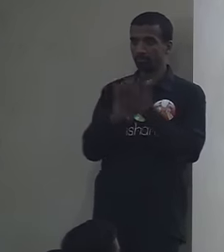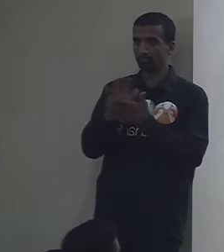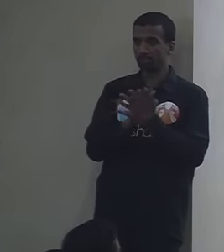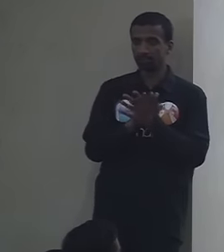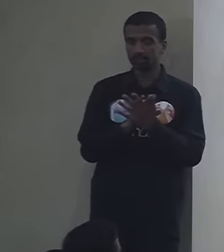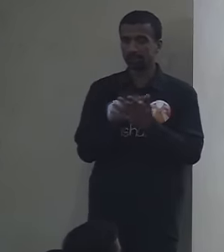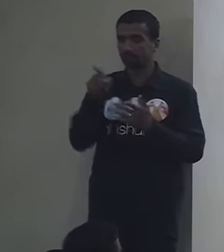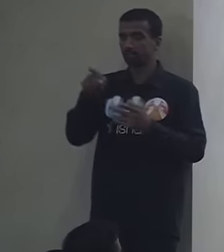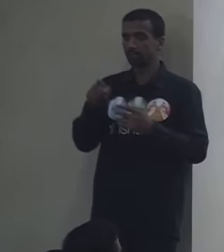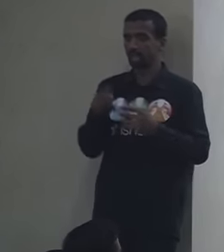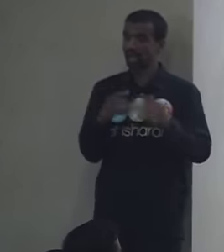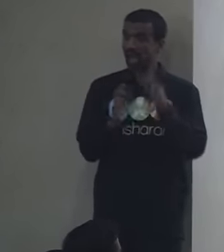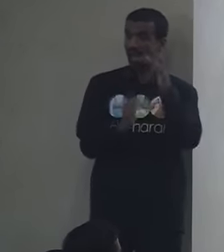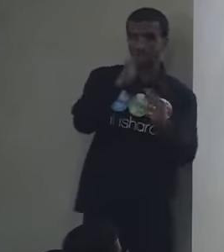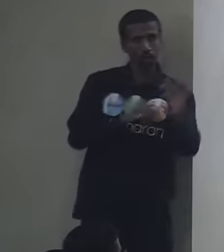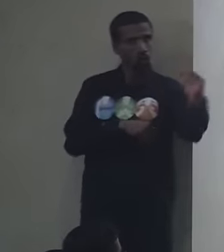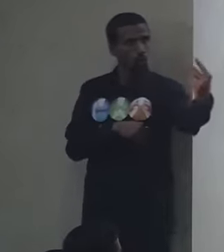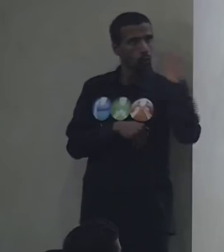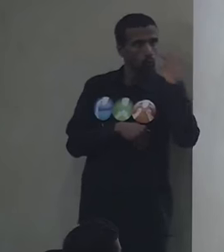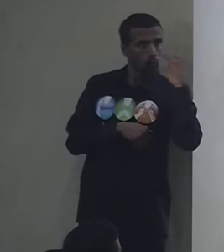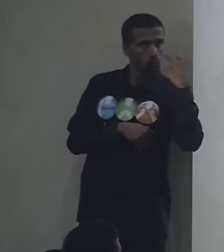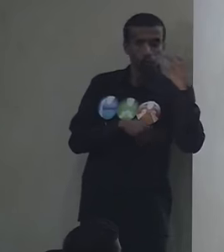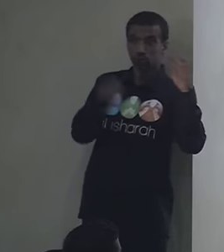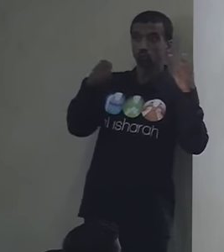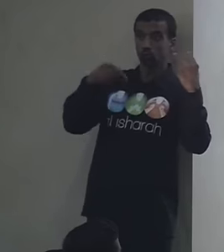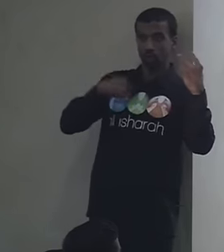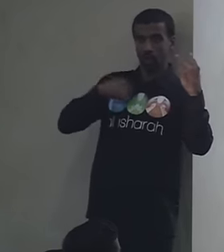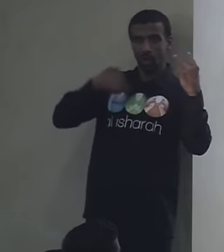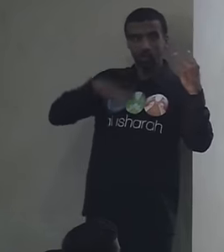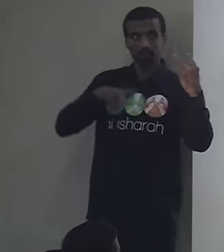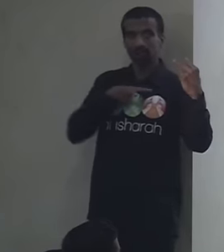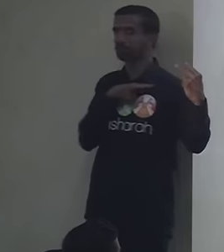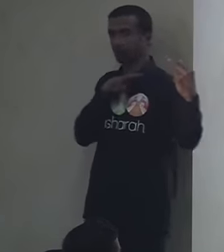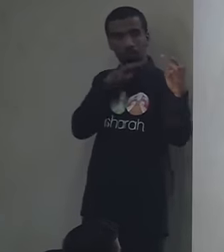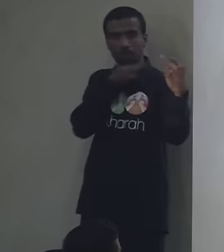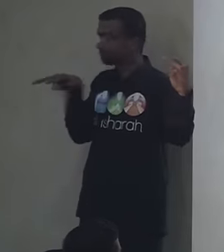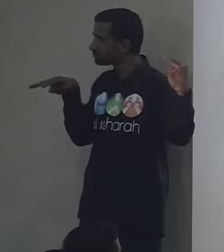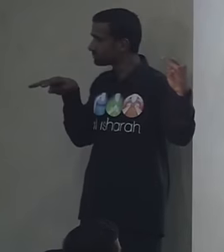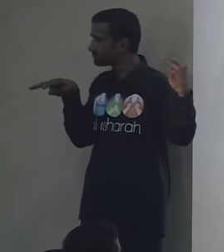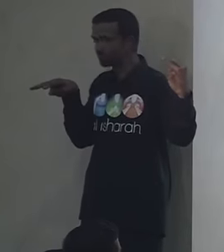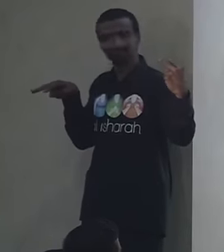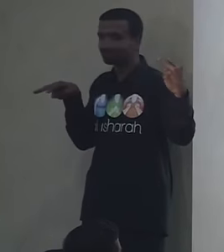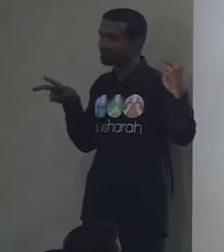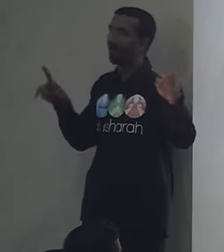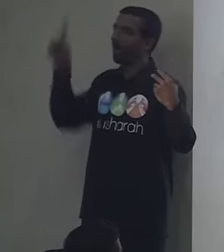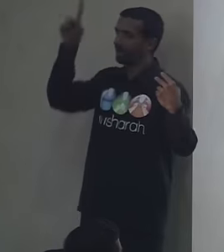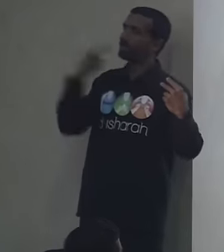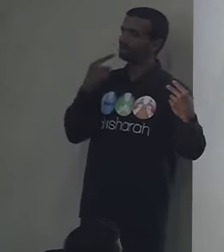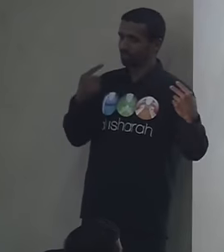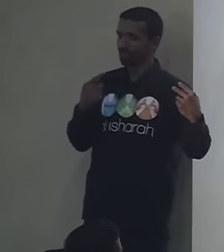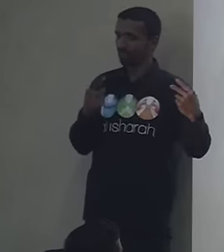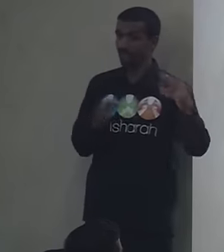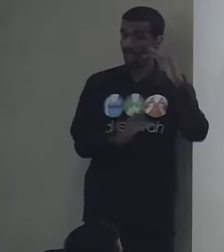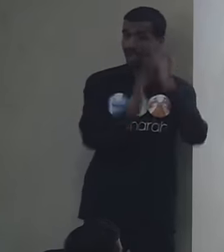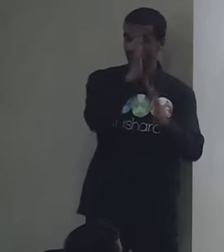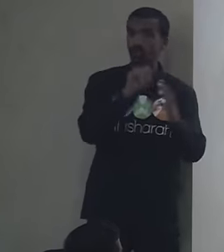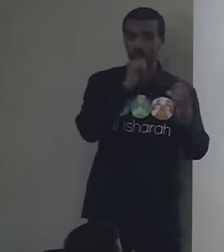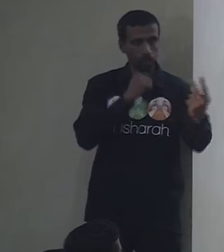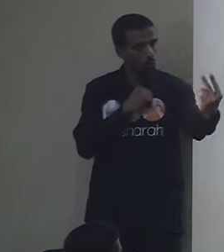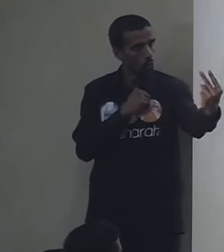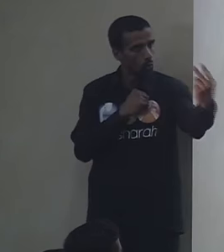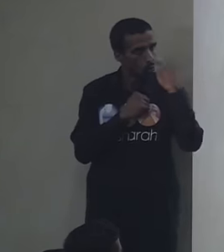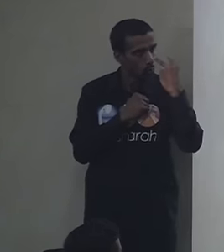to avoid eye contact now. Allah says, nope, you'll be staring at it. See, there's a second time that an action that is supposed to be